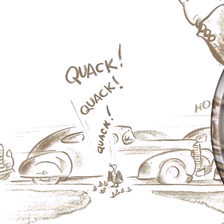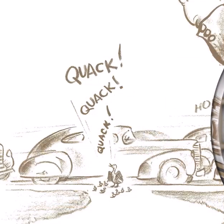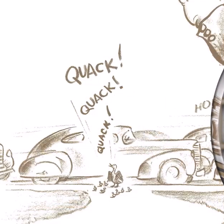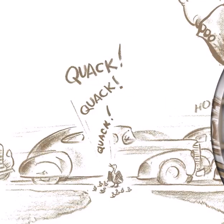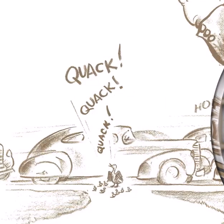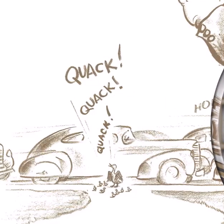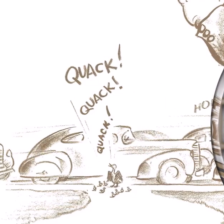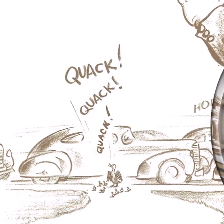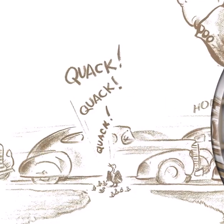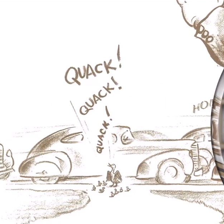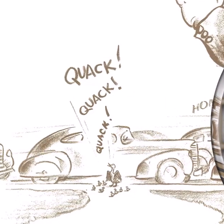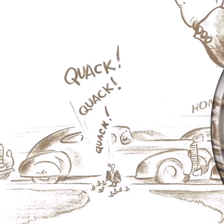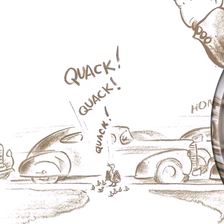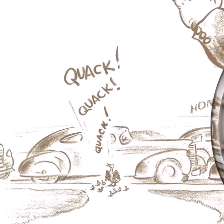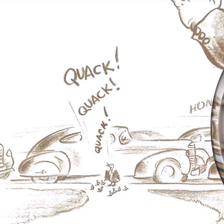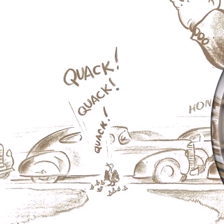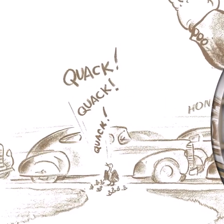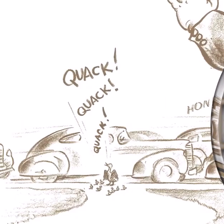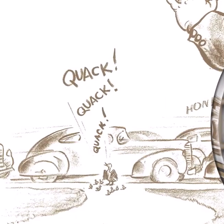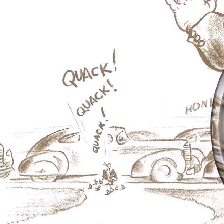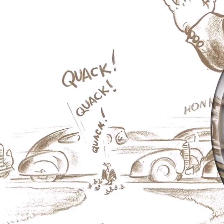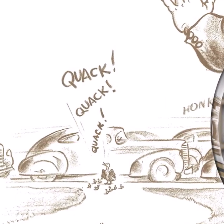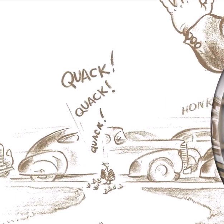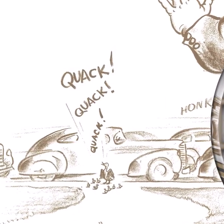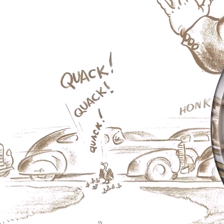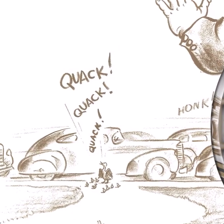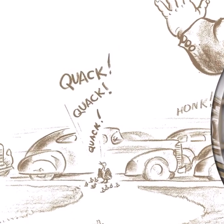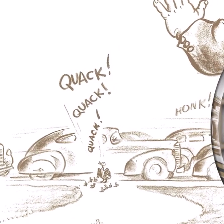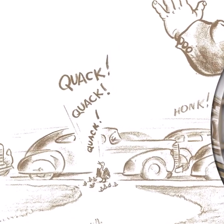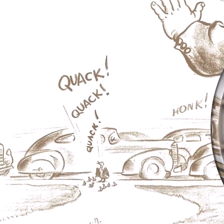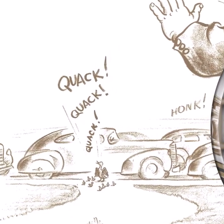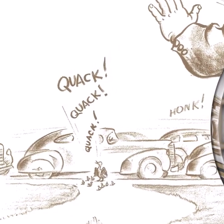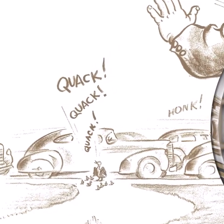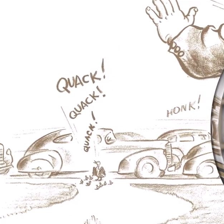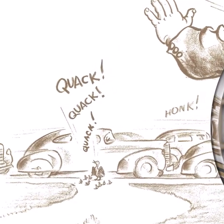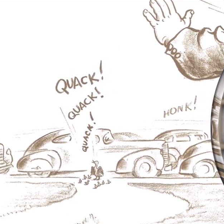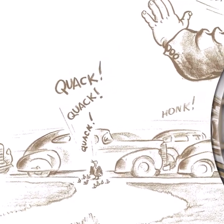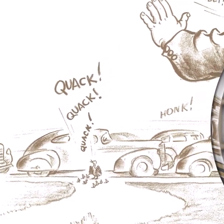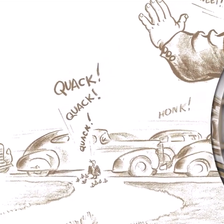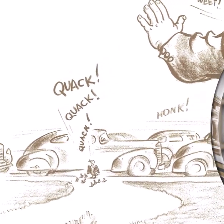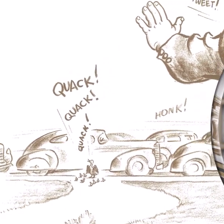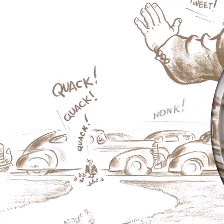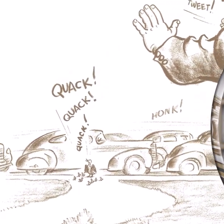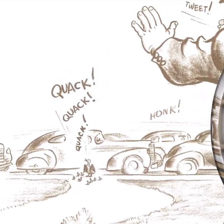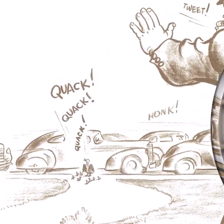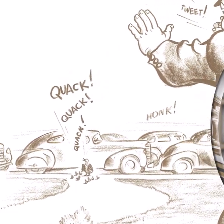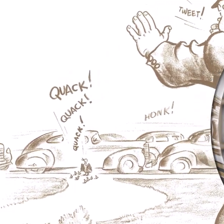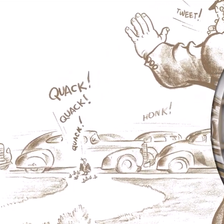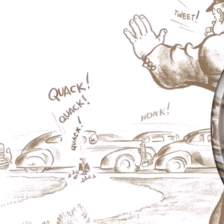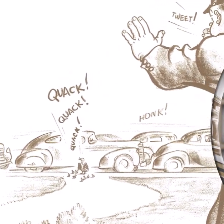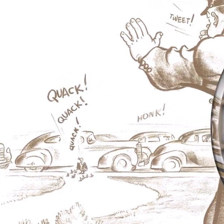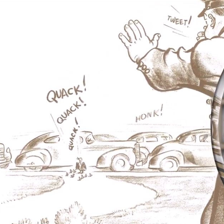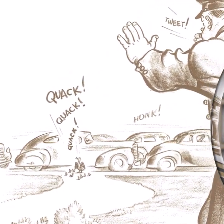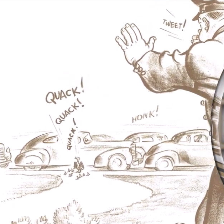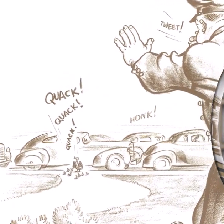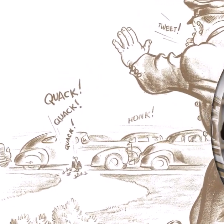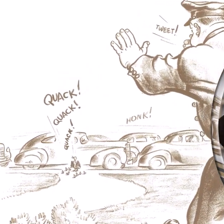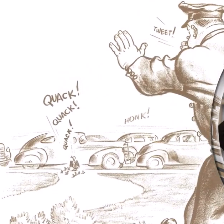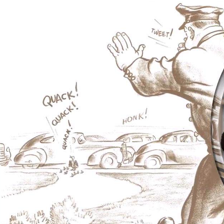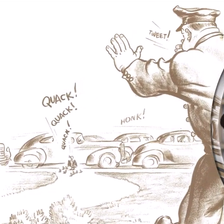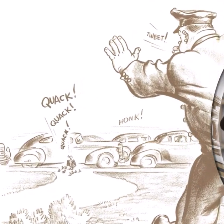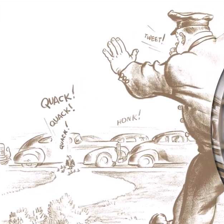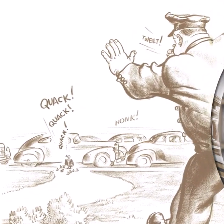They made such a noise that Michael came running, waving his arms and blowing his